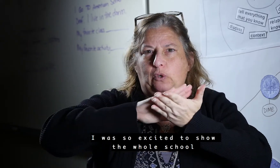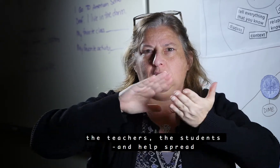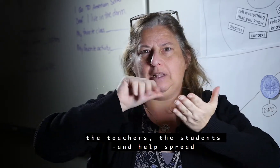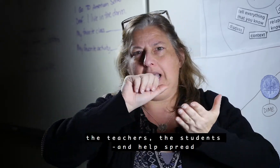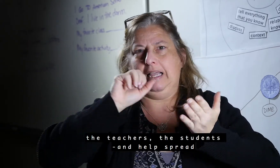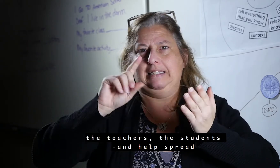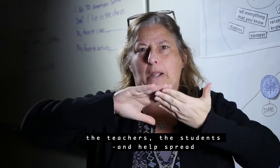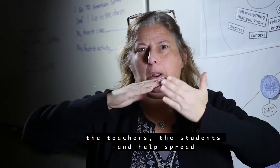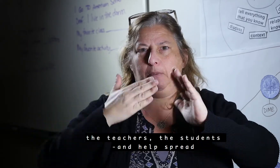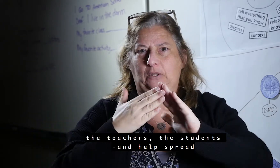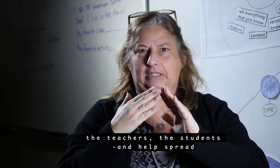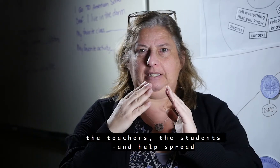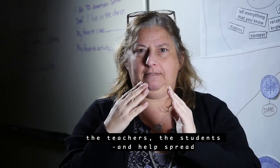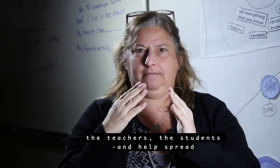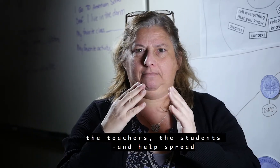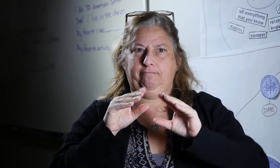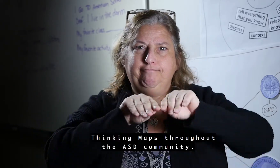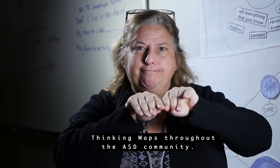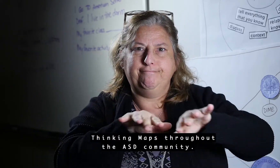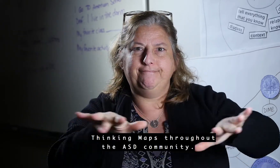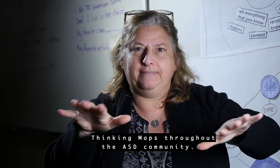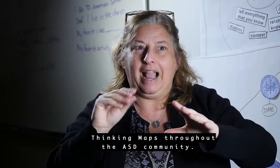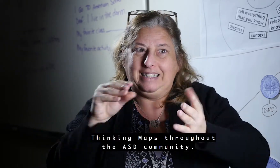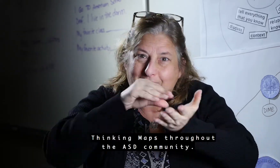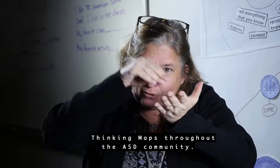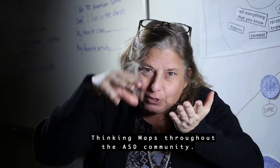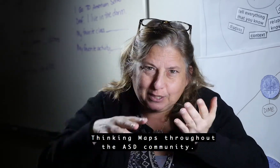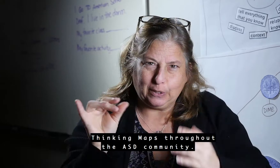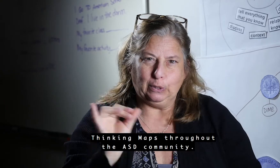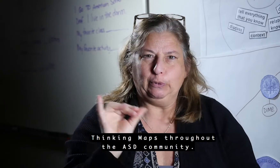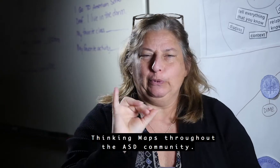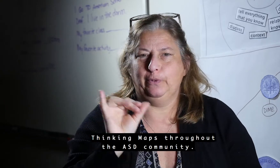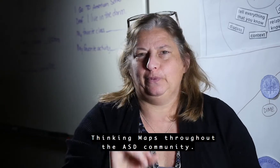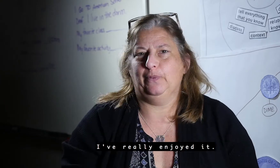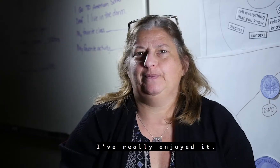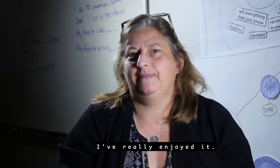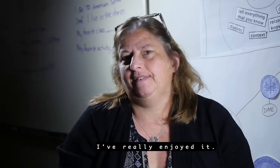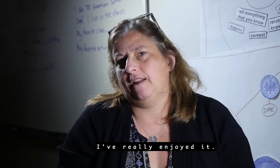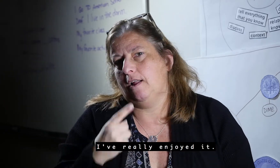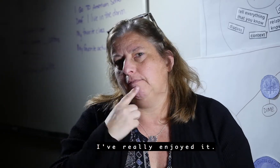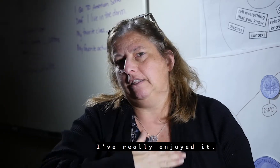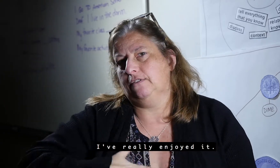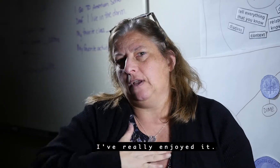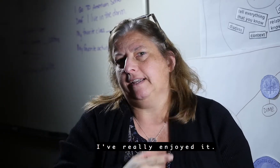teachers, the students, and help spread Thinking Maps throughout the ASD community. I really enjoyed it.